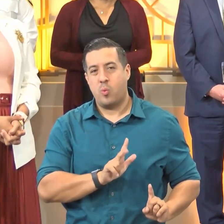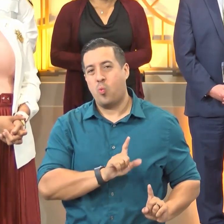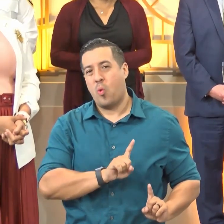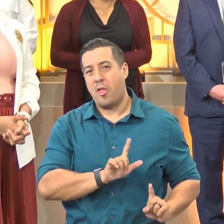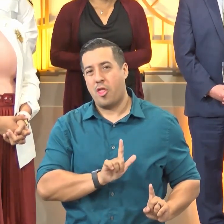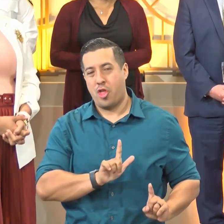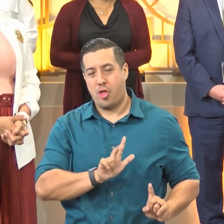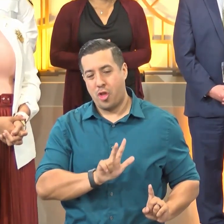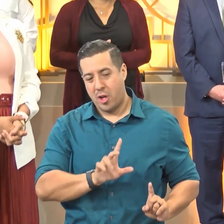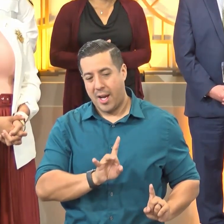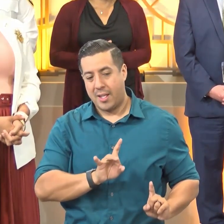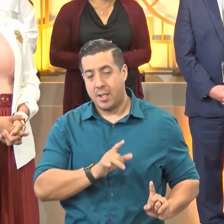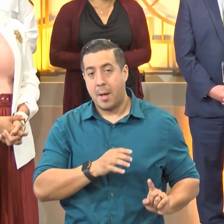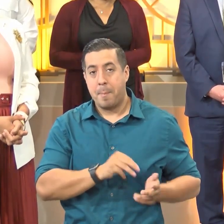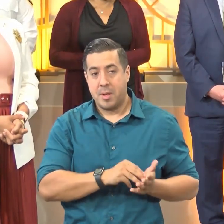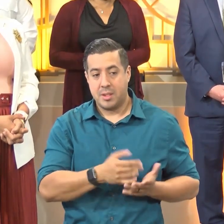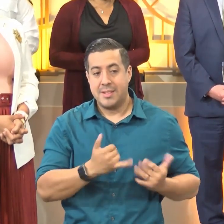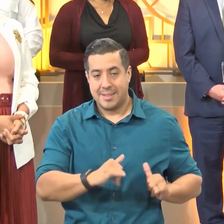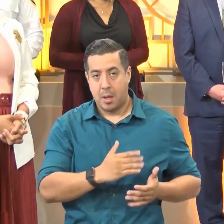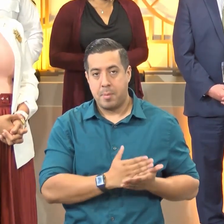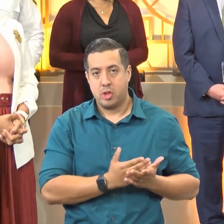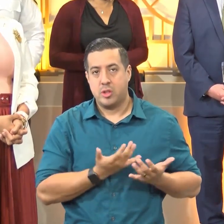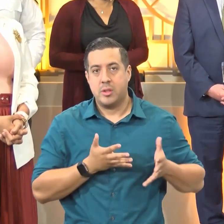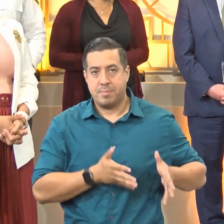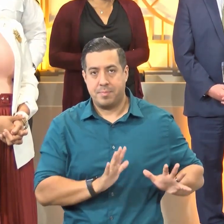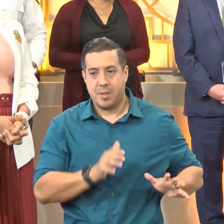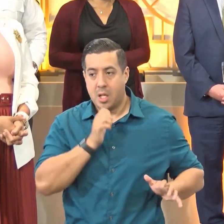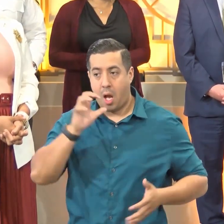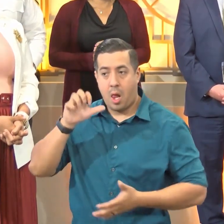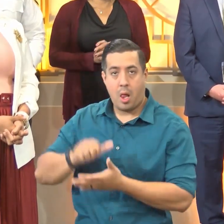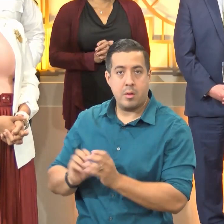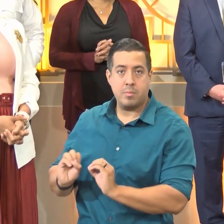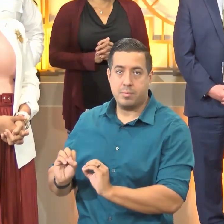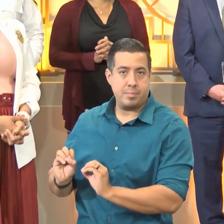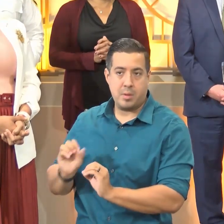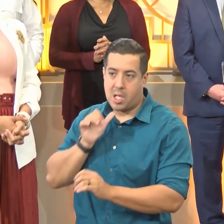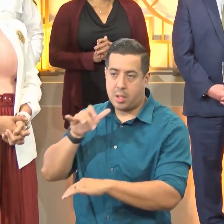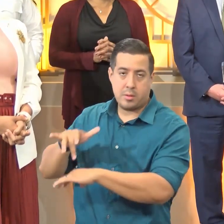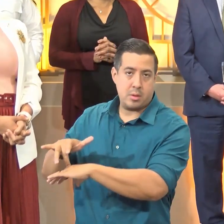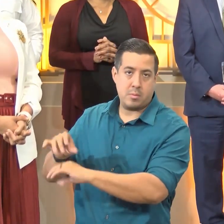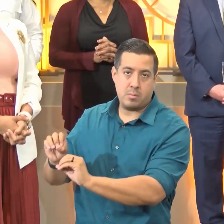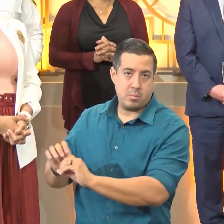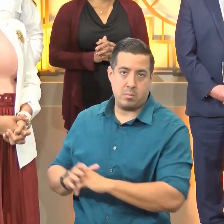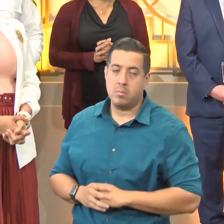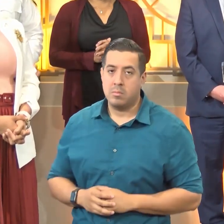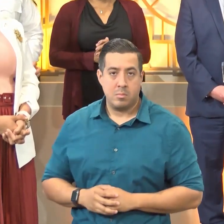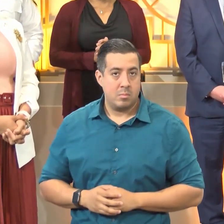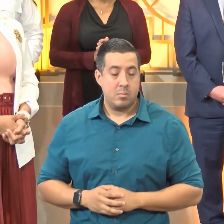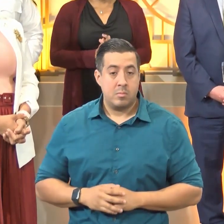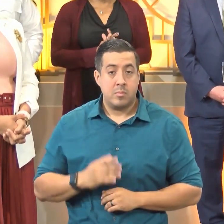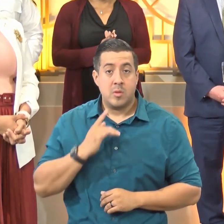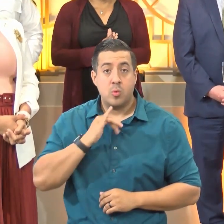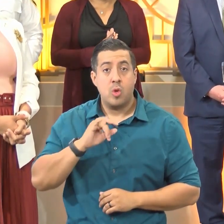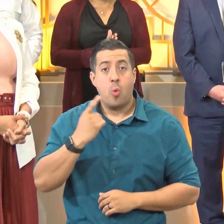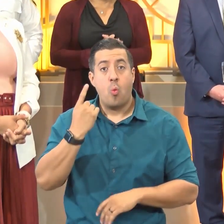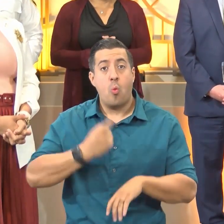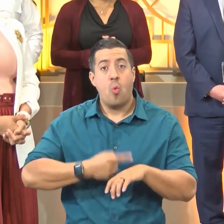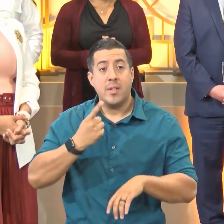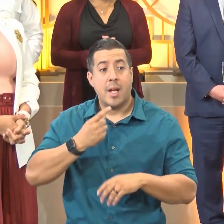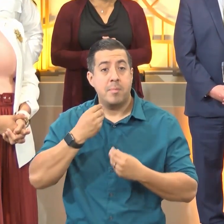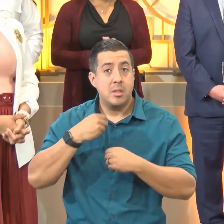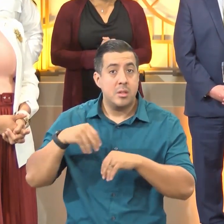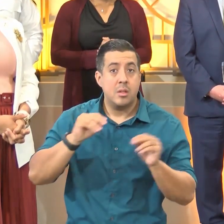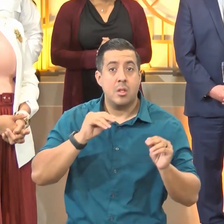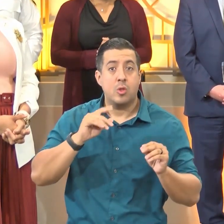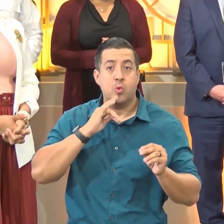in the budget, and neither does this budget include any one-time land sales